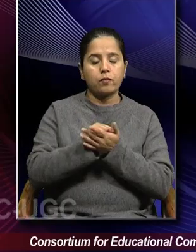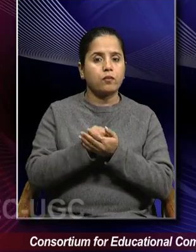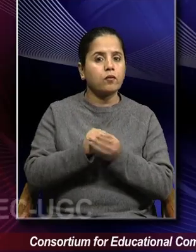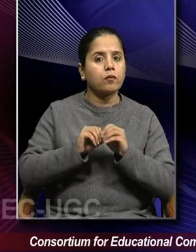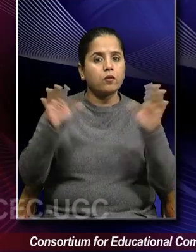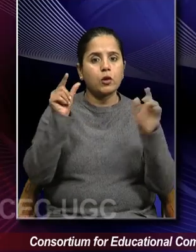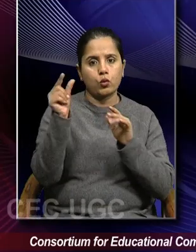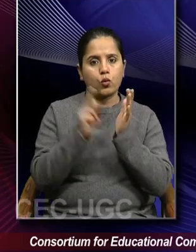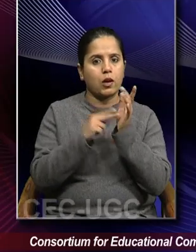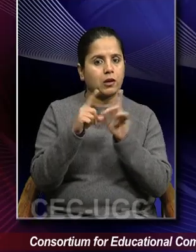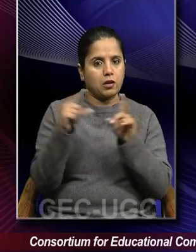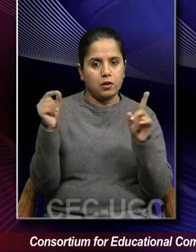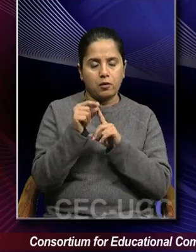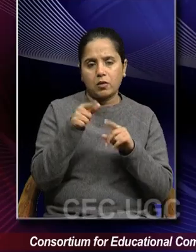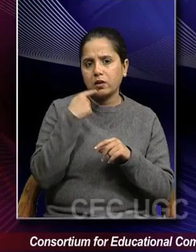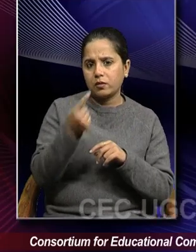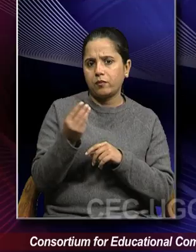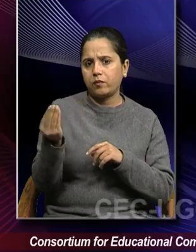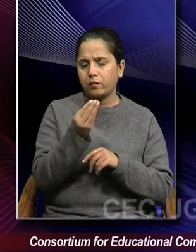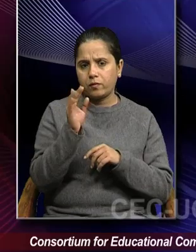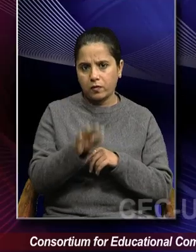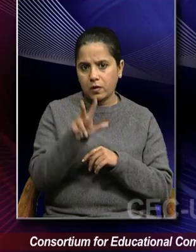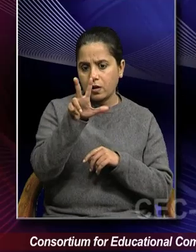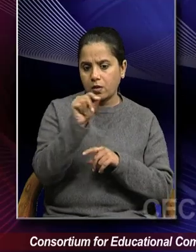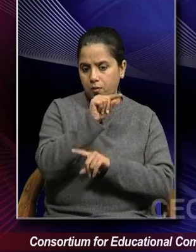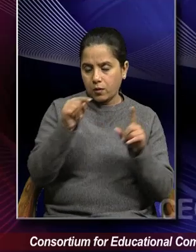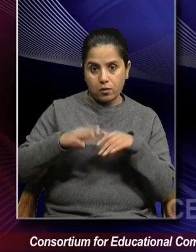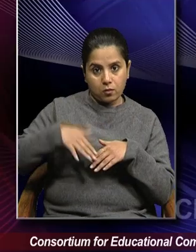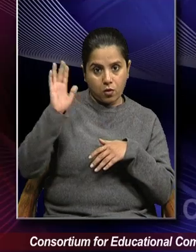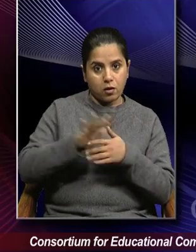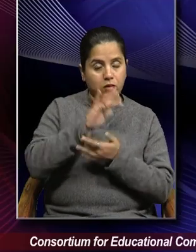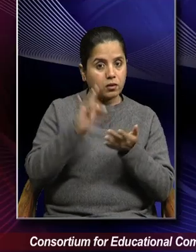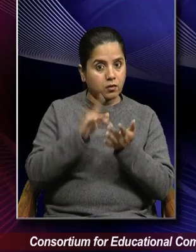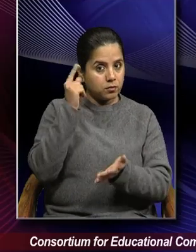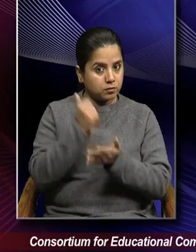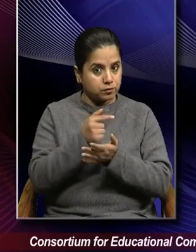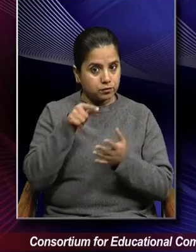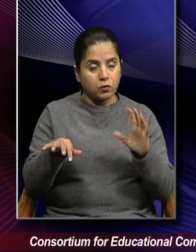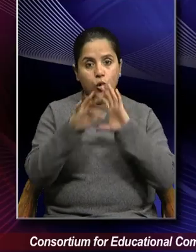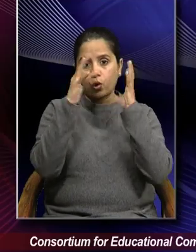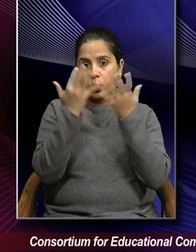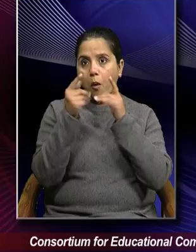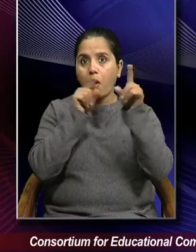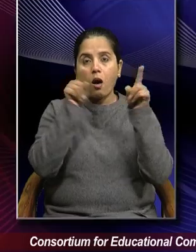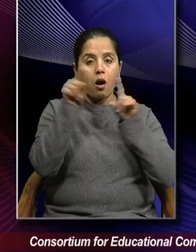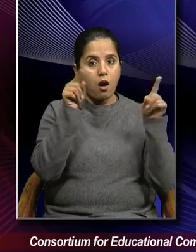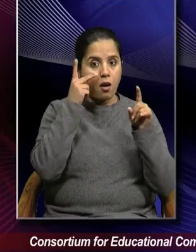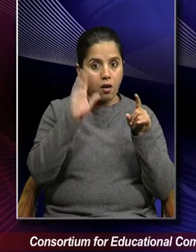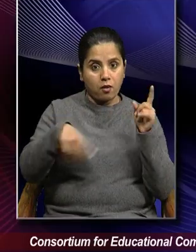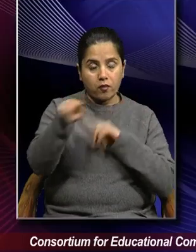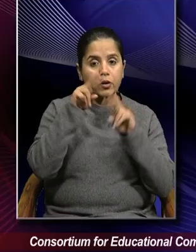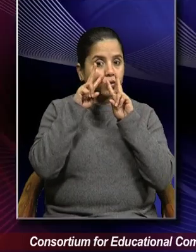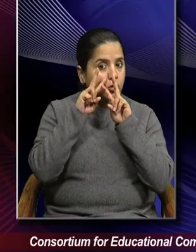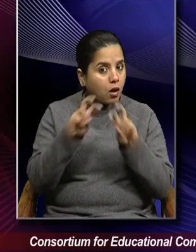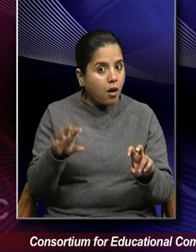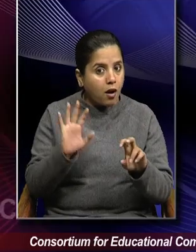by UNDP, that approximately more than 80% of central banks across the globe, they are conducting research